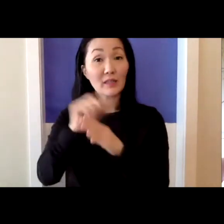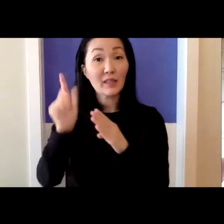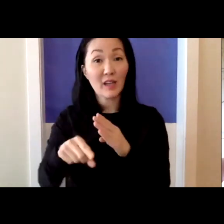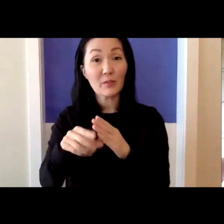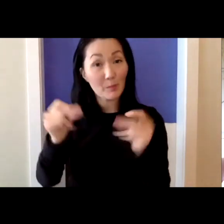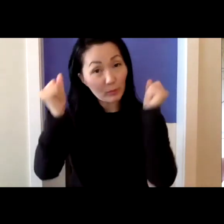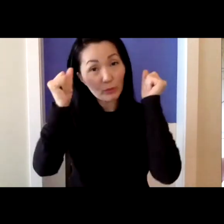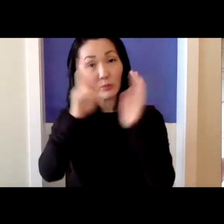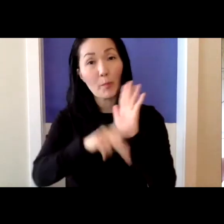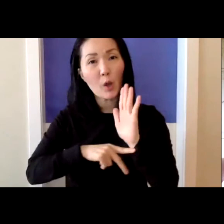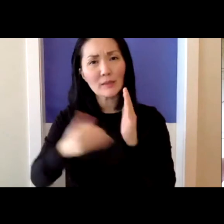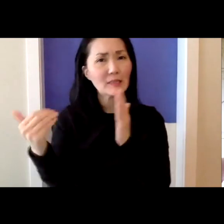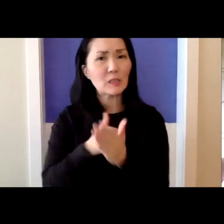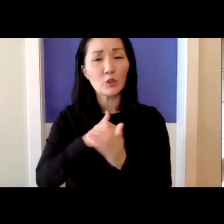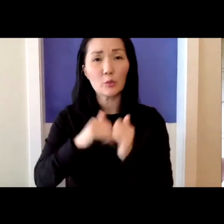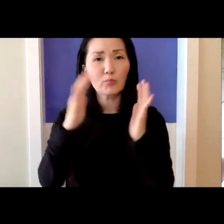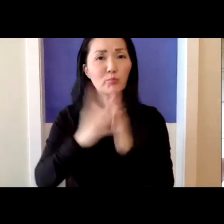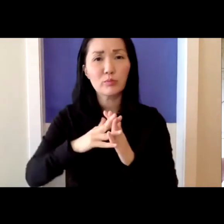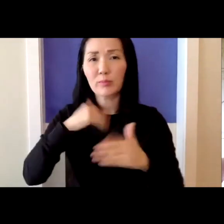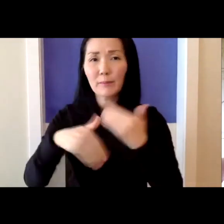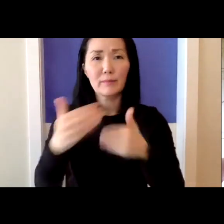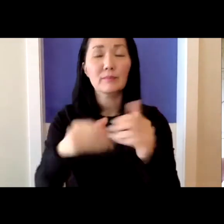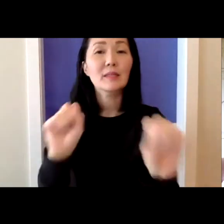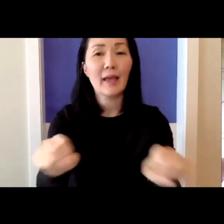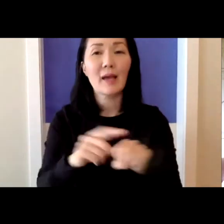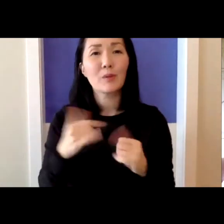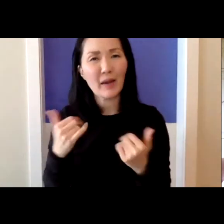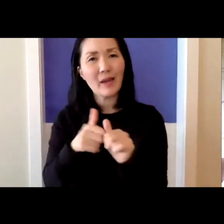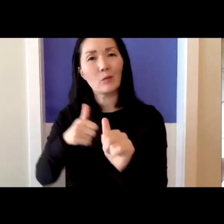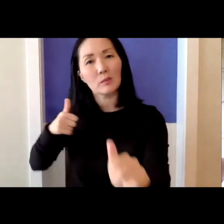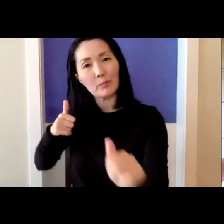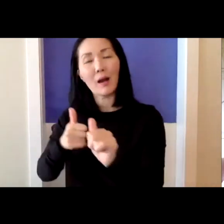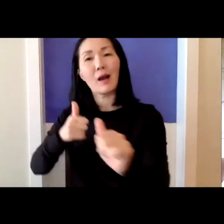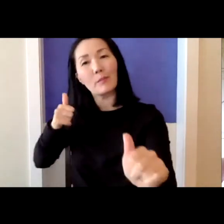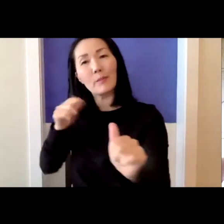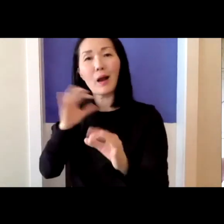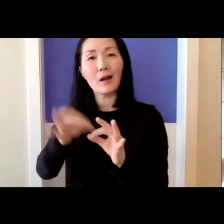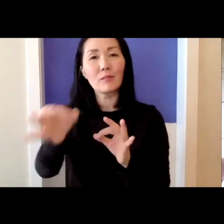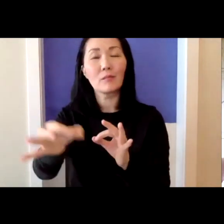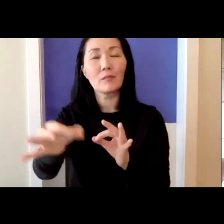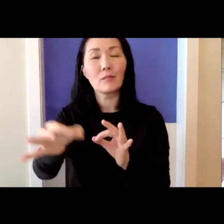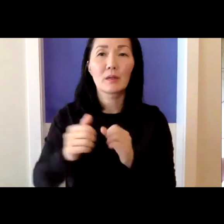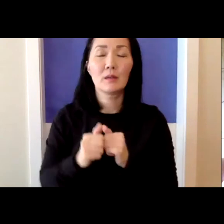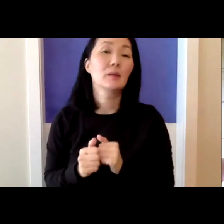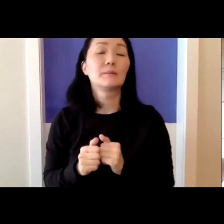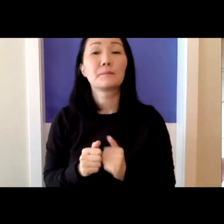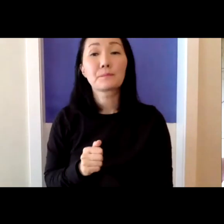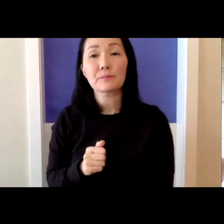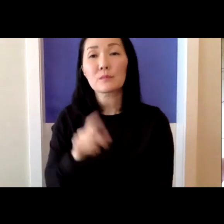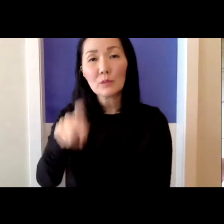grappling with an emergency health crisis for years, that has killed more people in this neighborhood than COVID, wait so long for true reform and policy